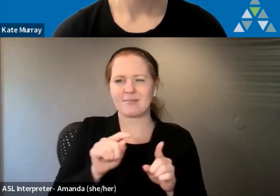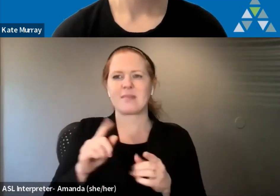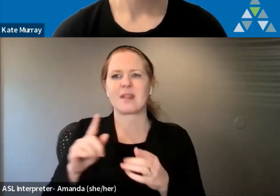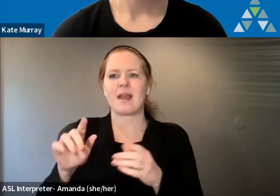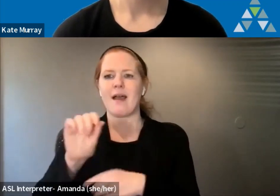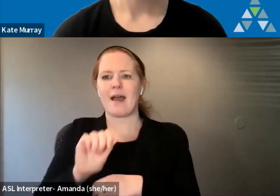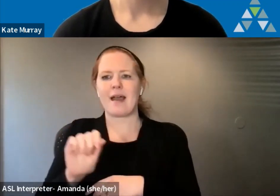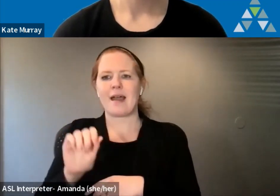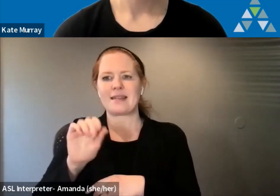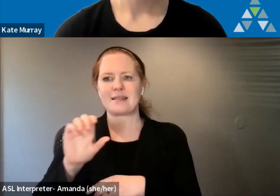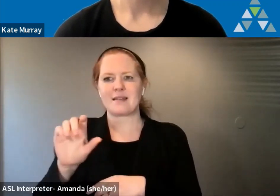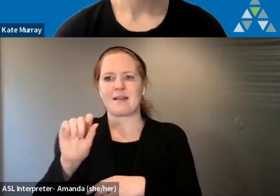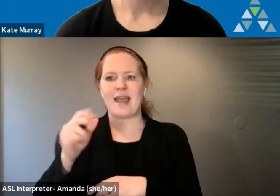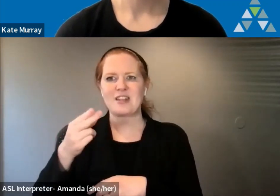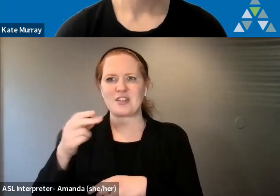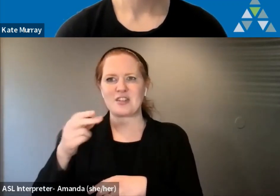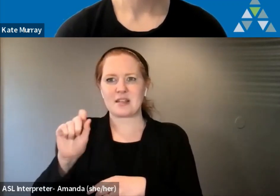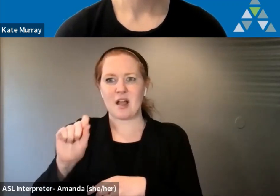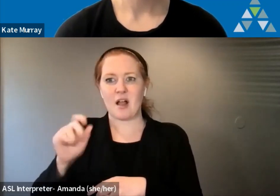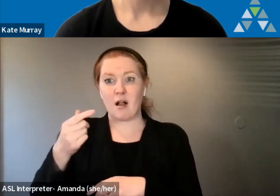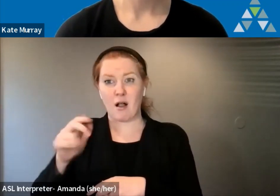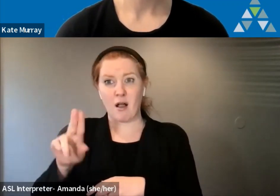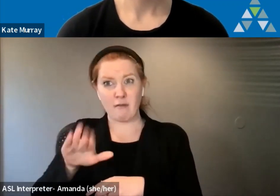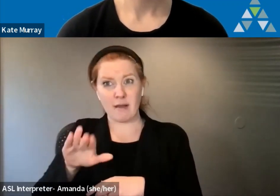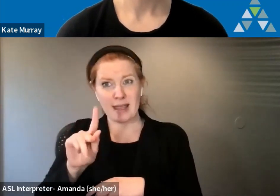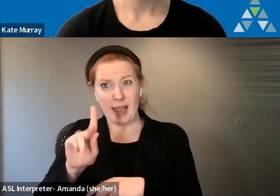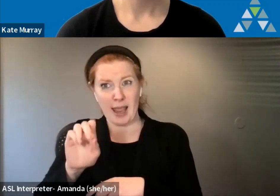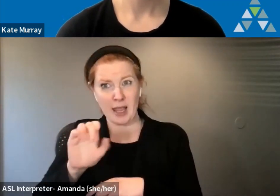think you have, Kate, did we provide your information in the